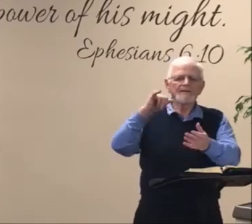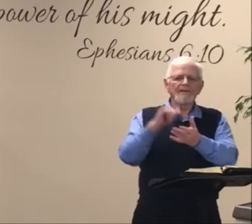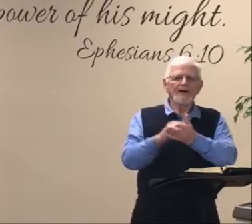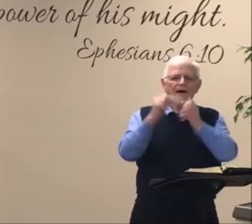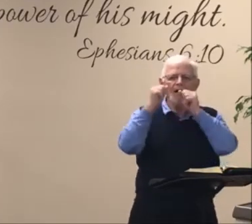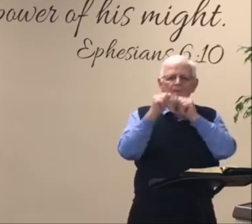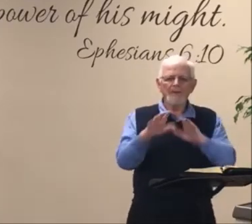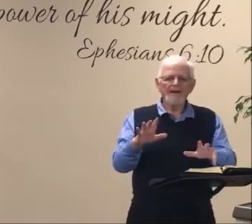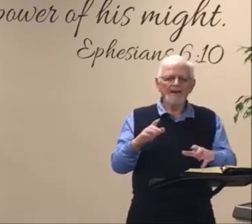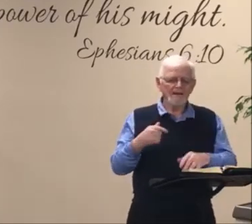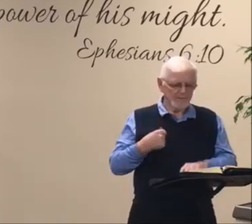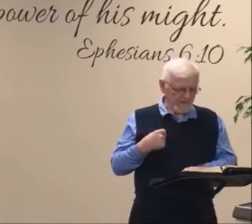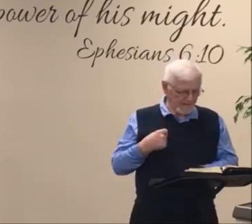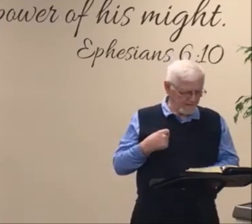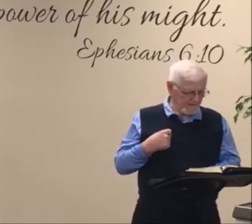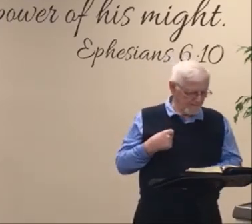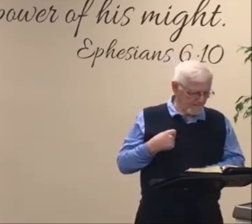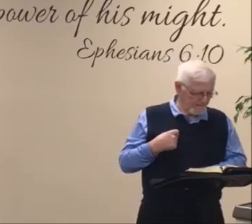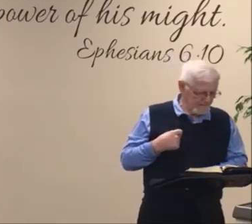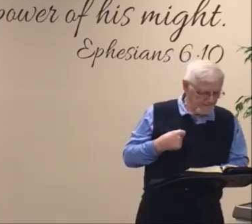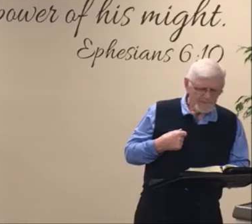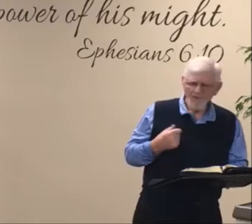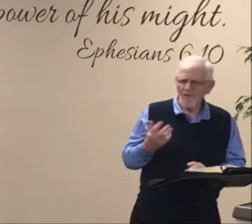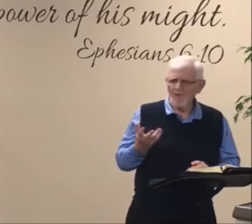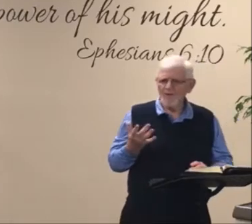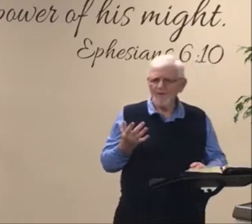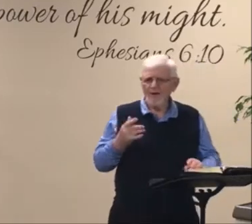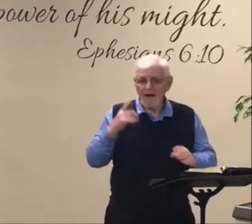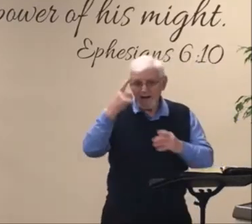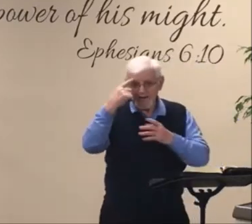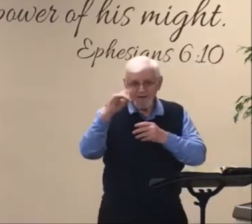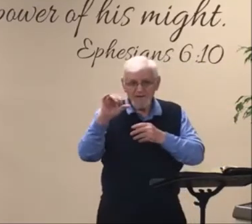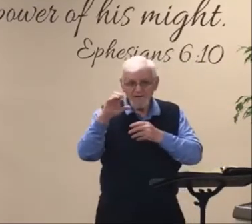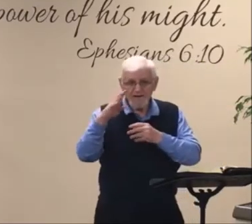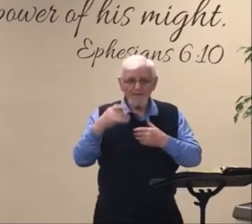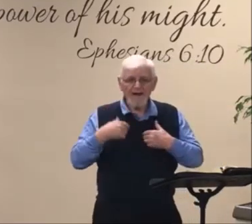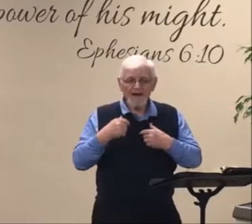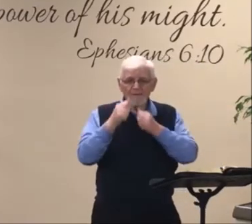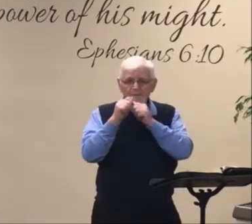bless me. Well, wait a minute. I thought Jacob had the blessings.